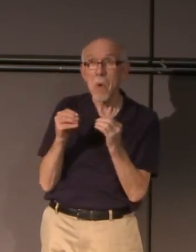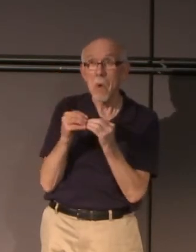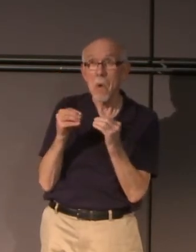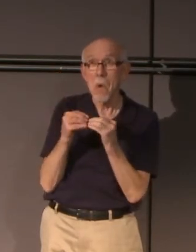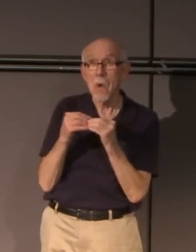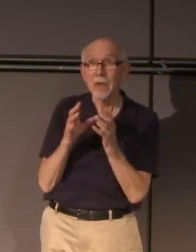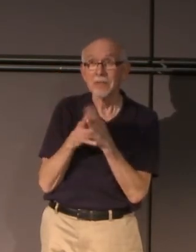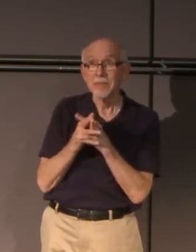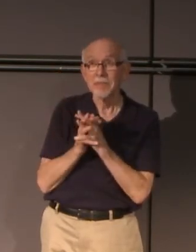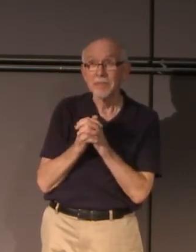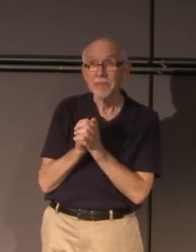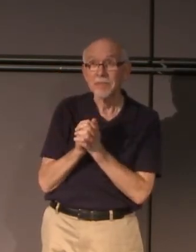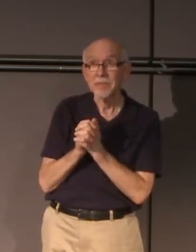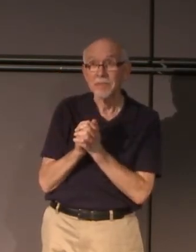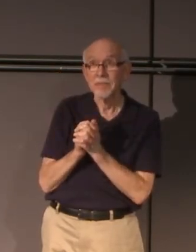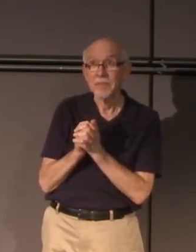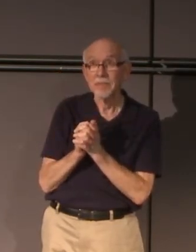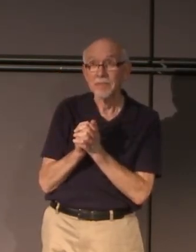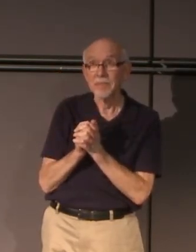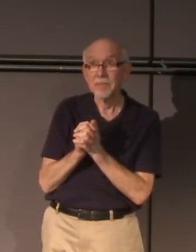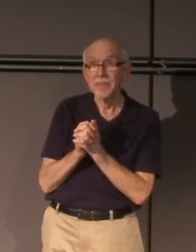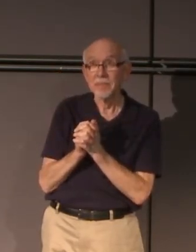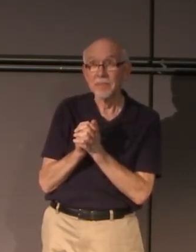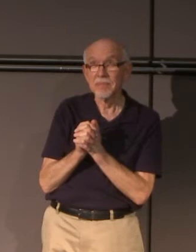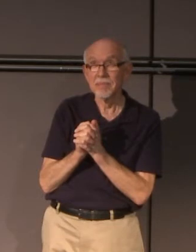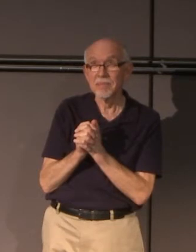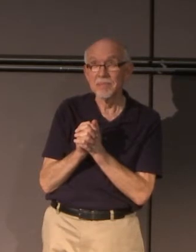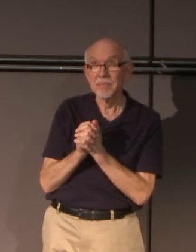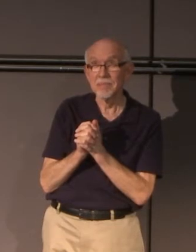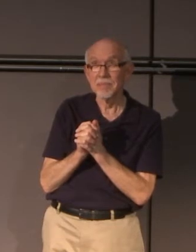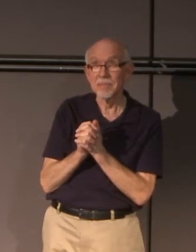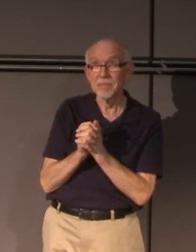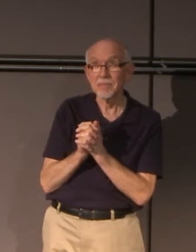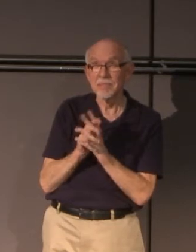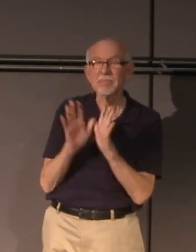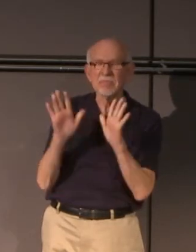I'm not sure if I need to give any more explanation or not.